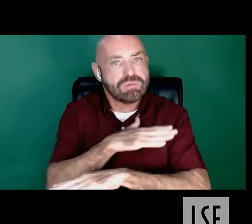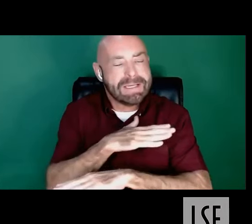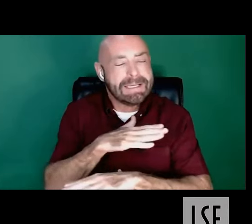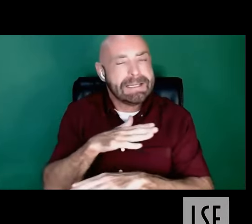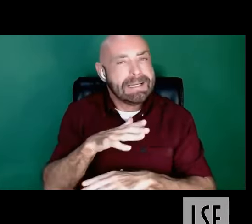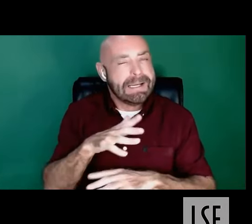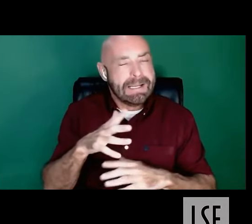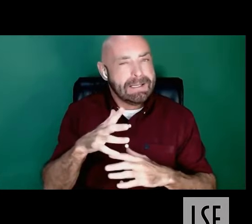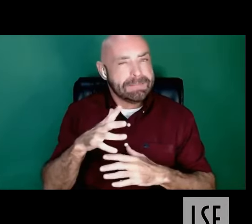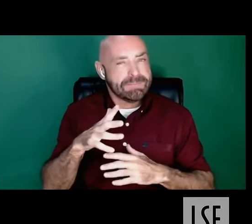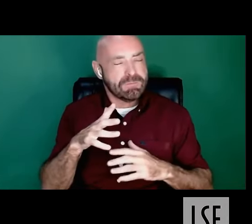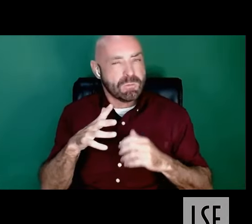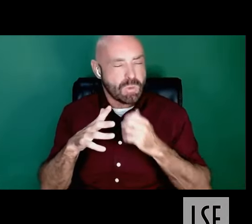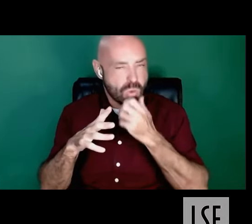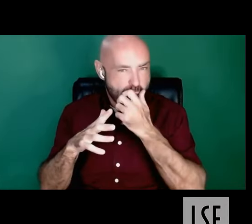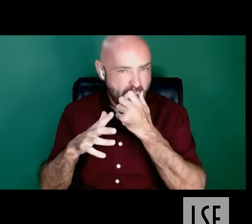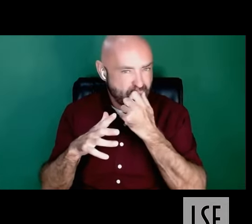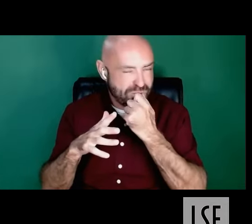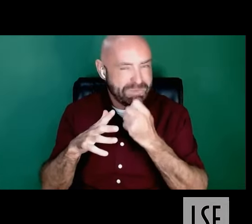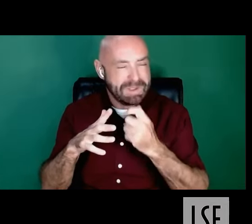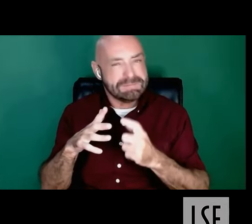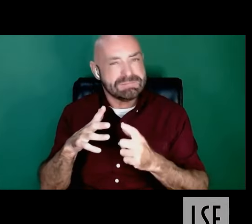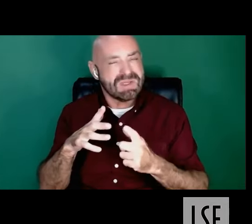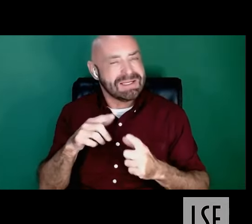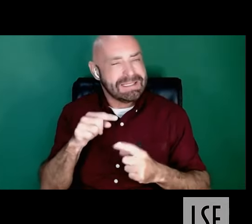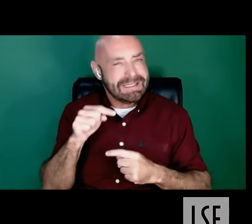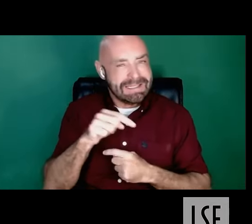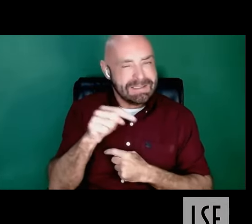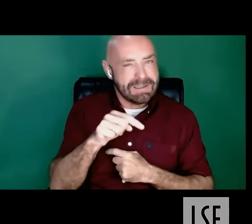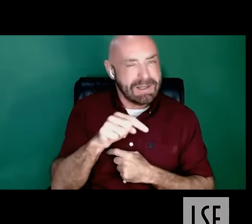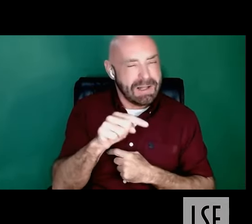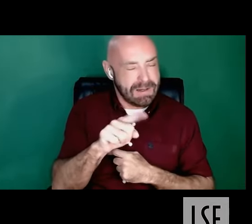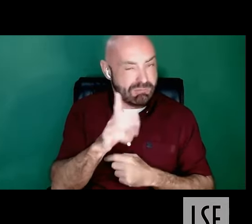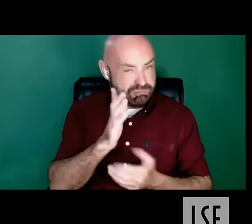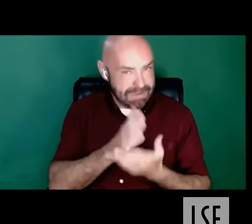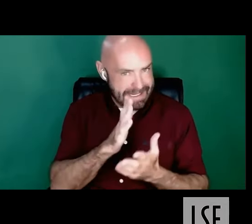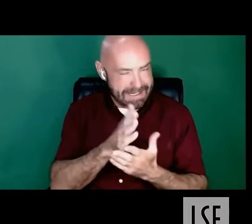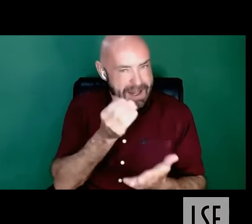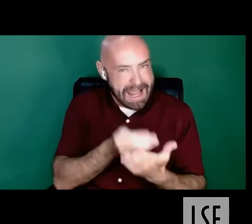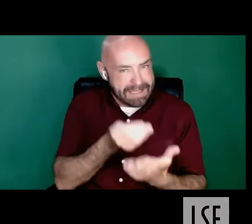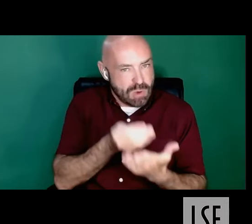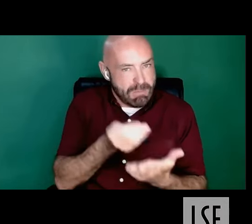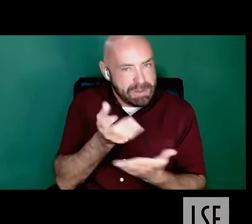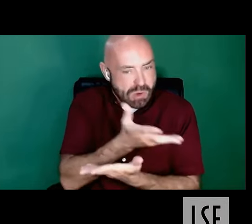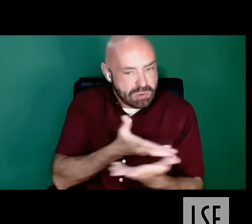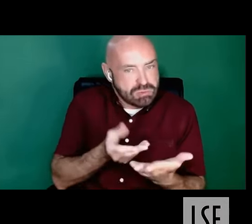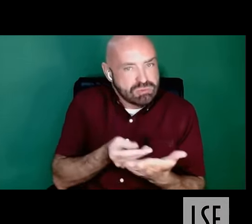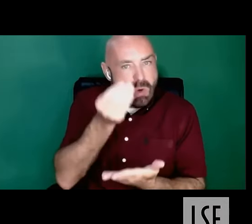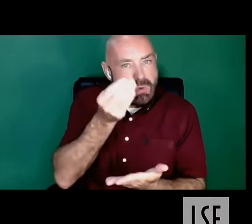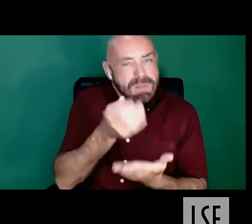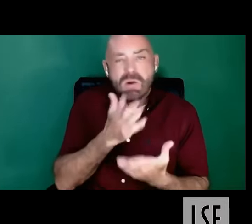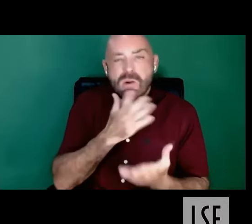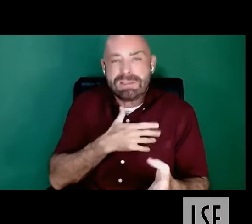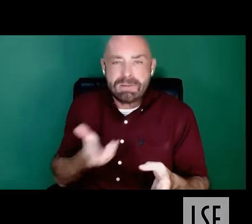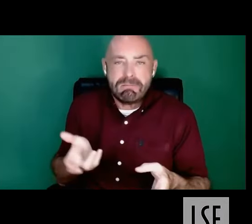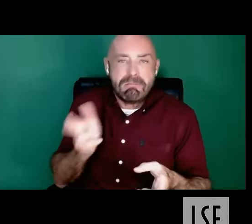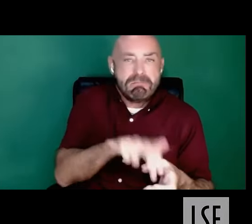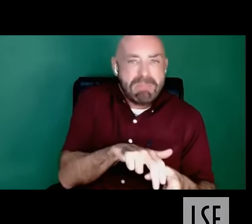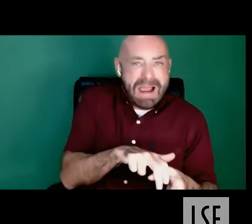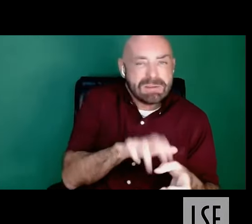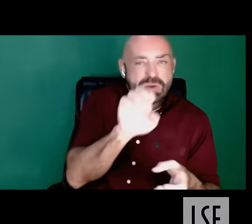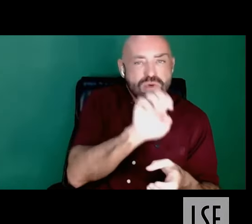these ambitious Green New Deals, isn't what is necessary the economic growth of re-entering the European